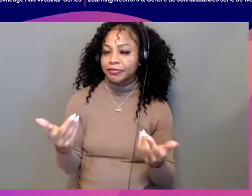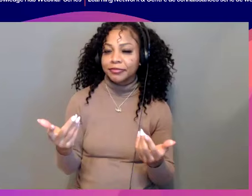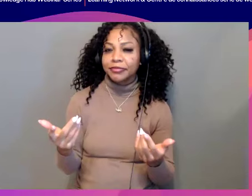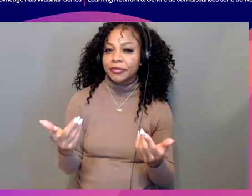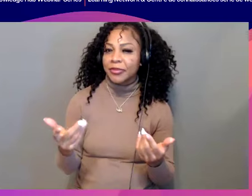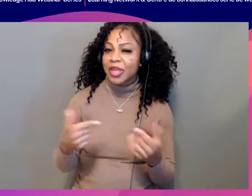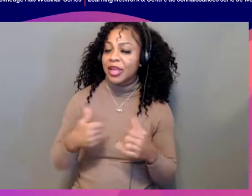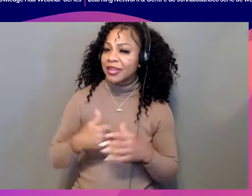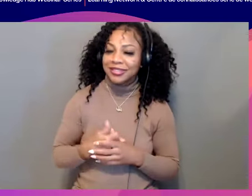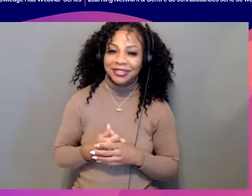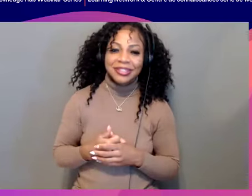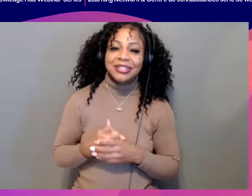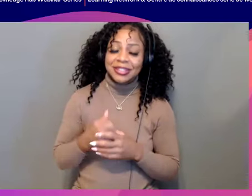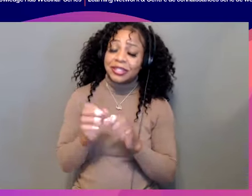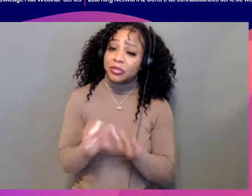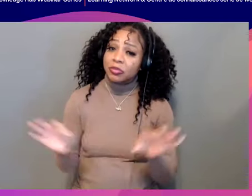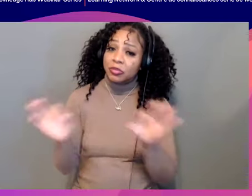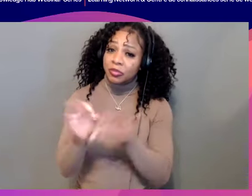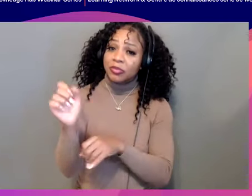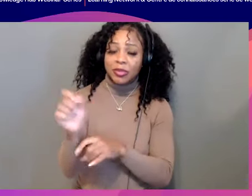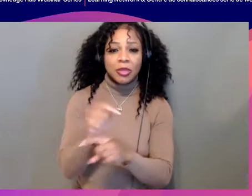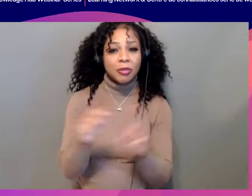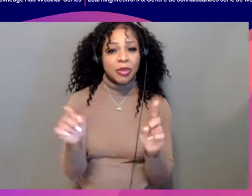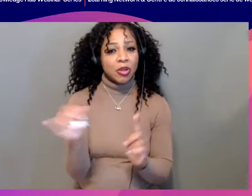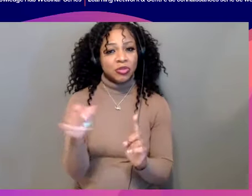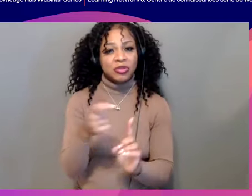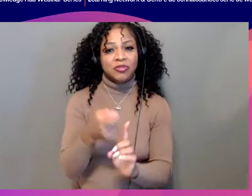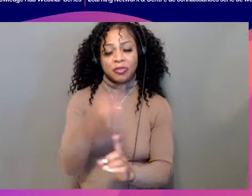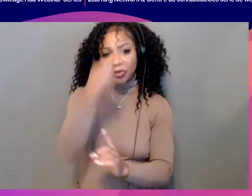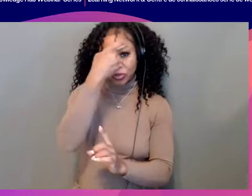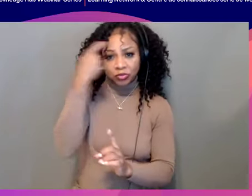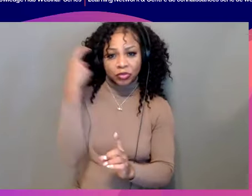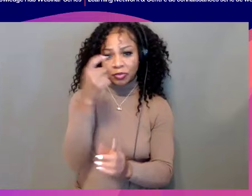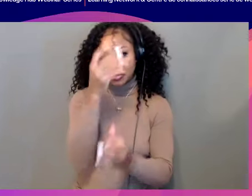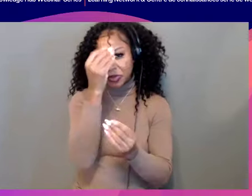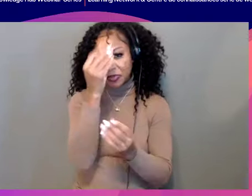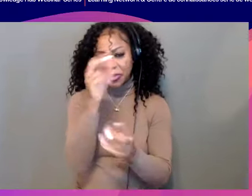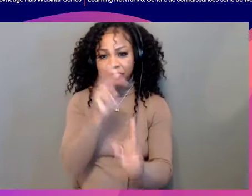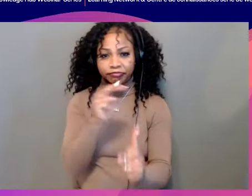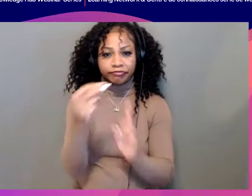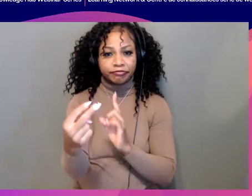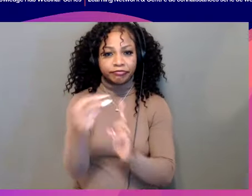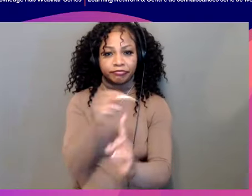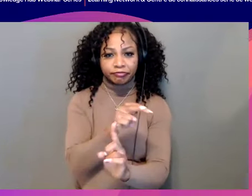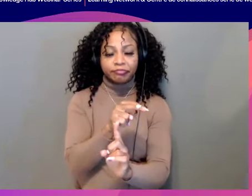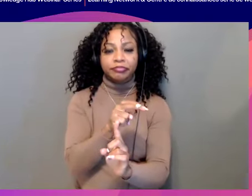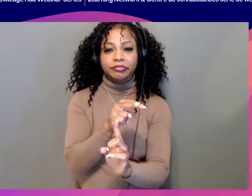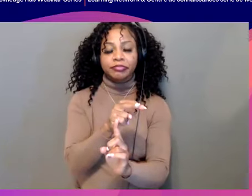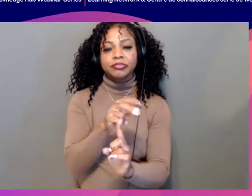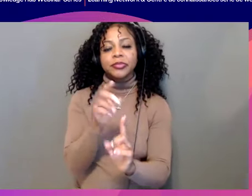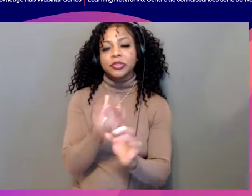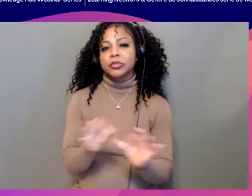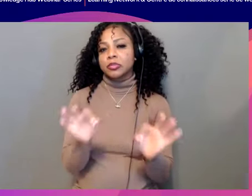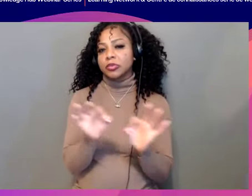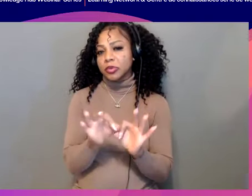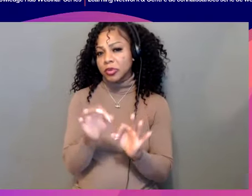which I think is very, very important. But I think it's also, from a trauma-informed perspective, important to note that